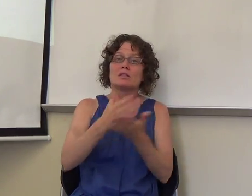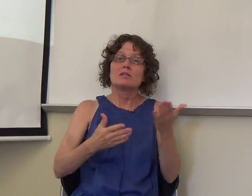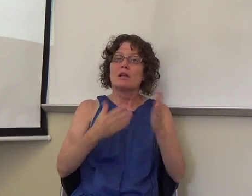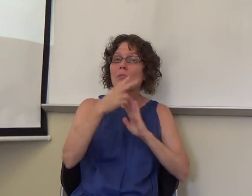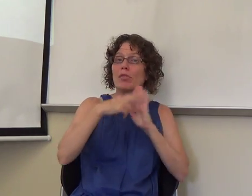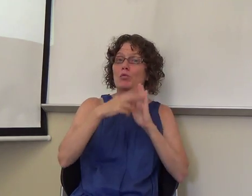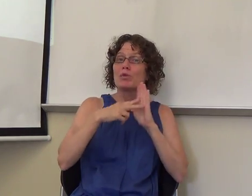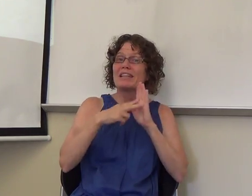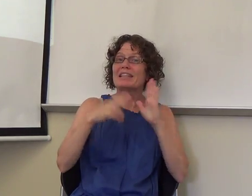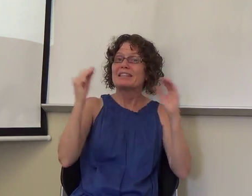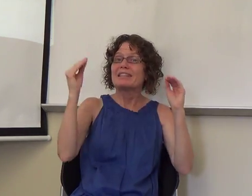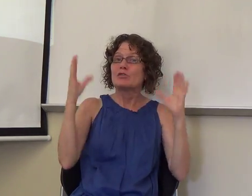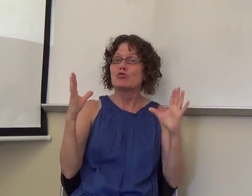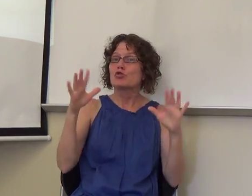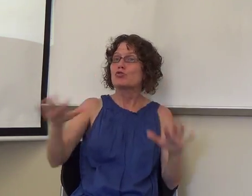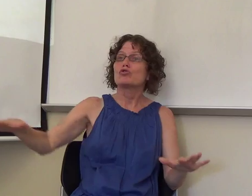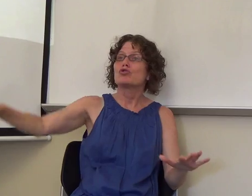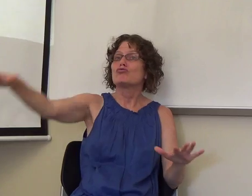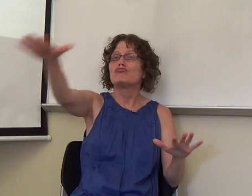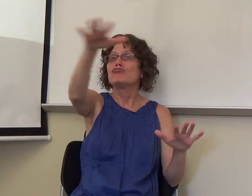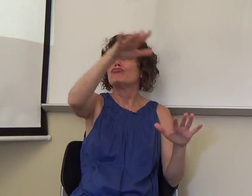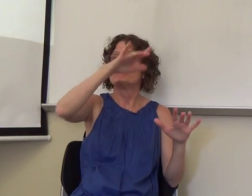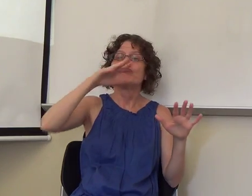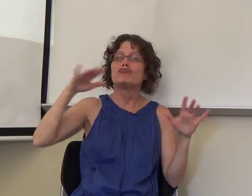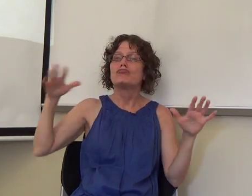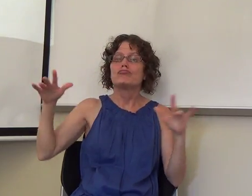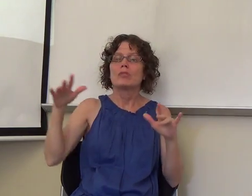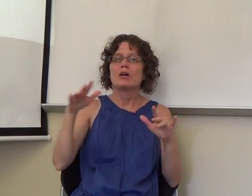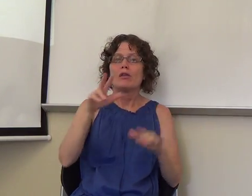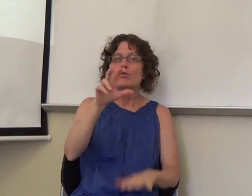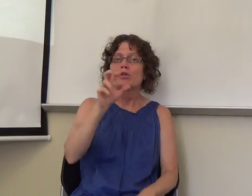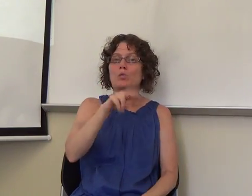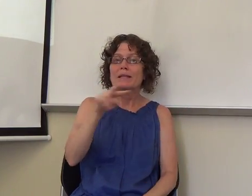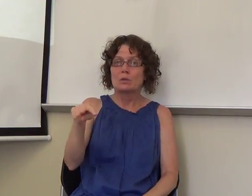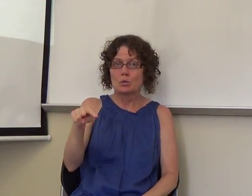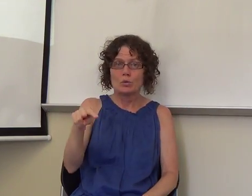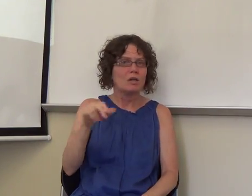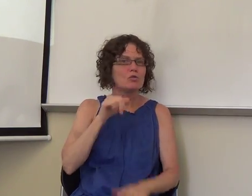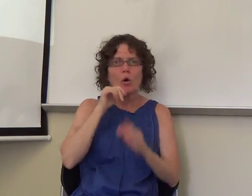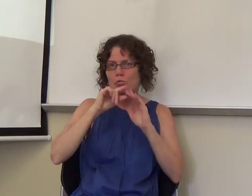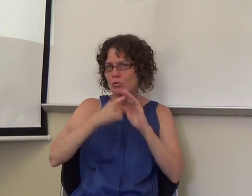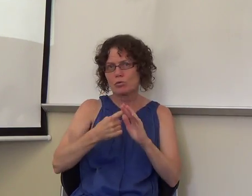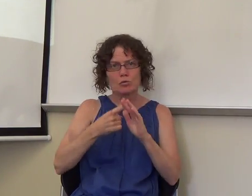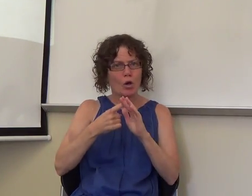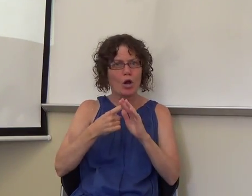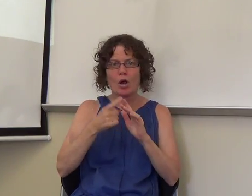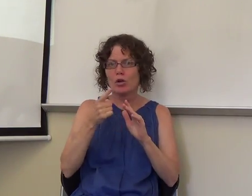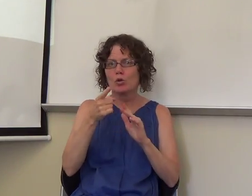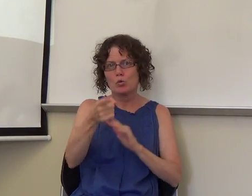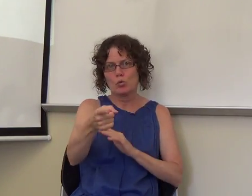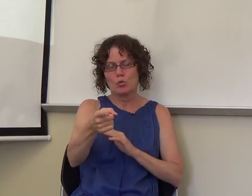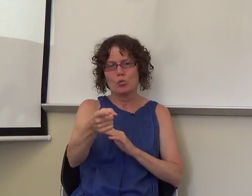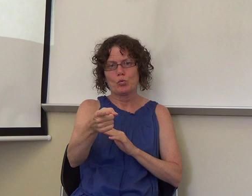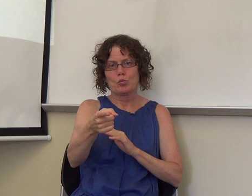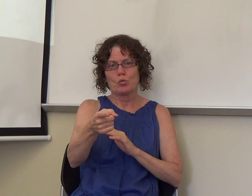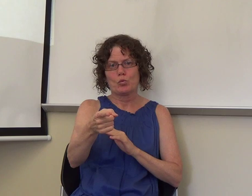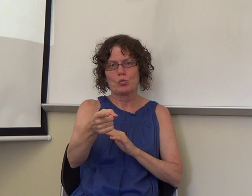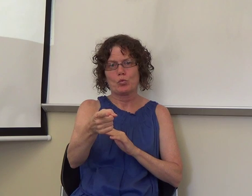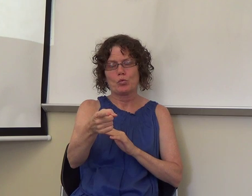teachers, some of the 322 teachers don't start you out doing, don't start you